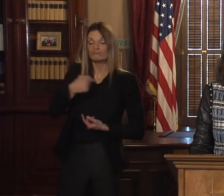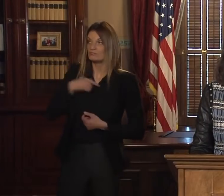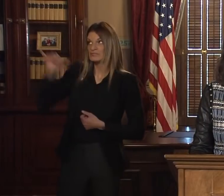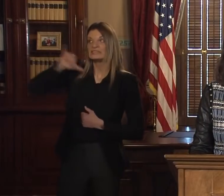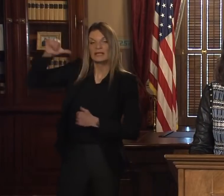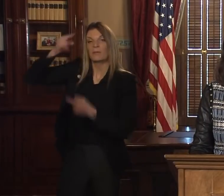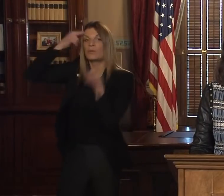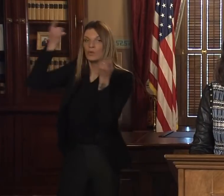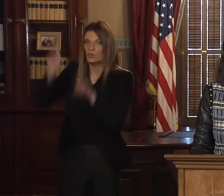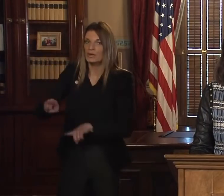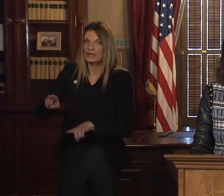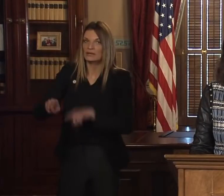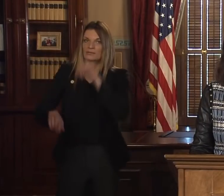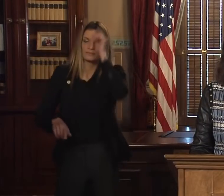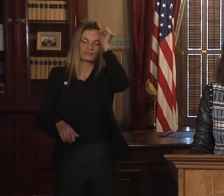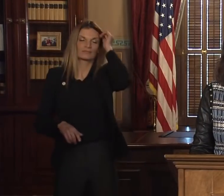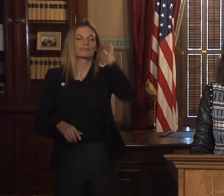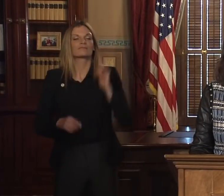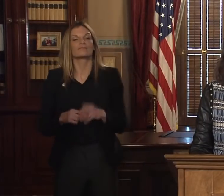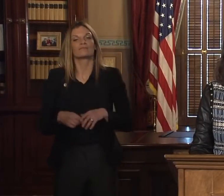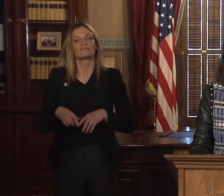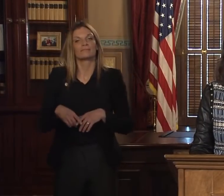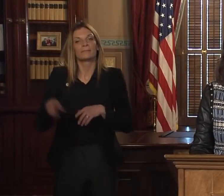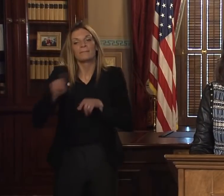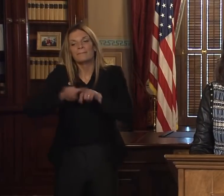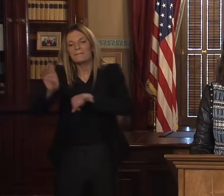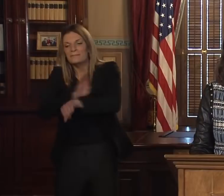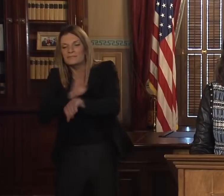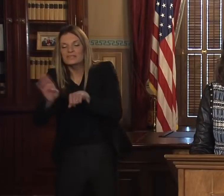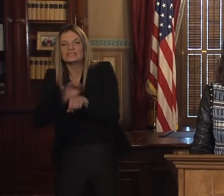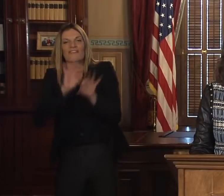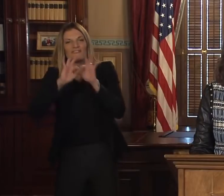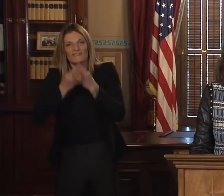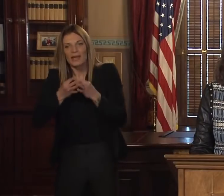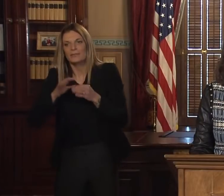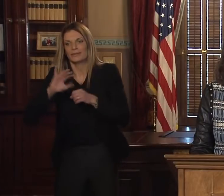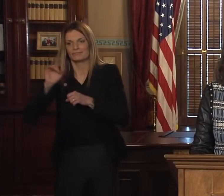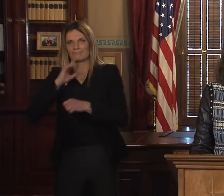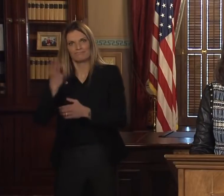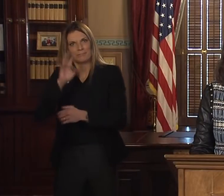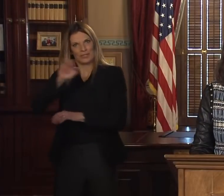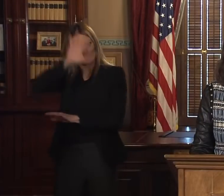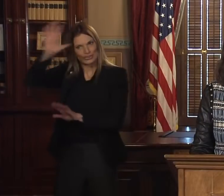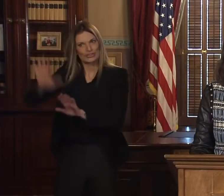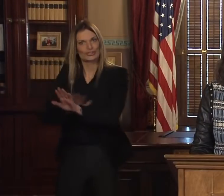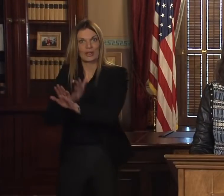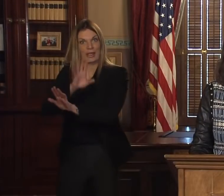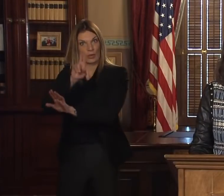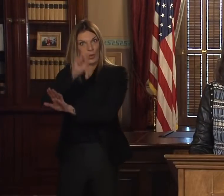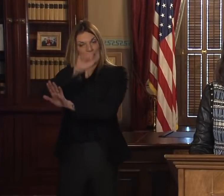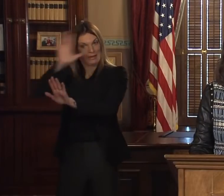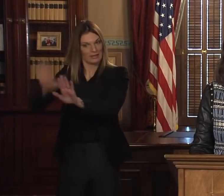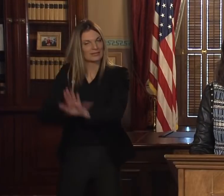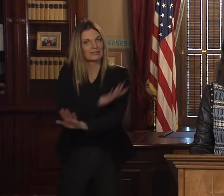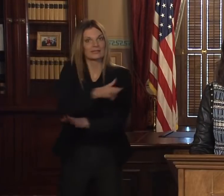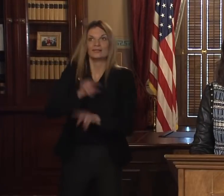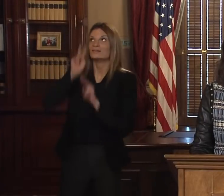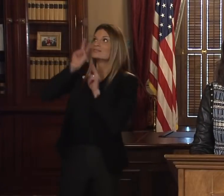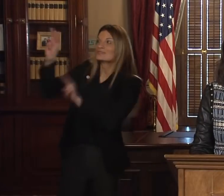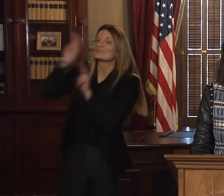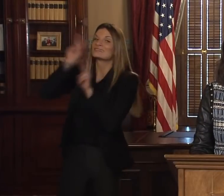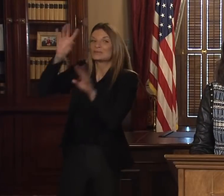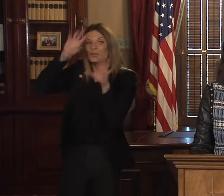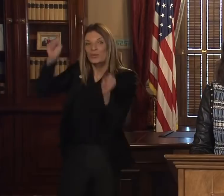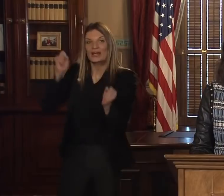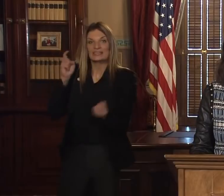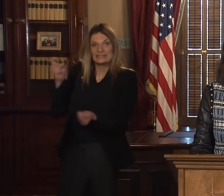small businesses, and communities across the country are awaiting much-needed action from the federal government. We need the President and